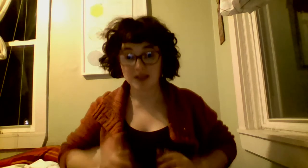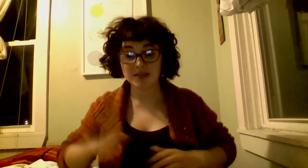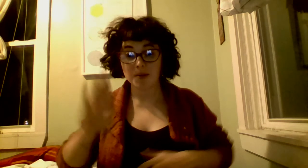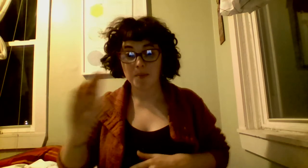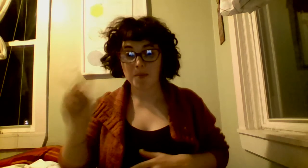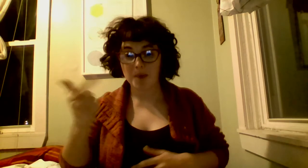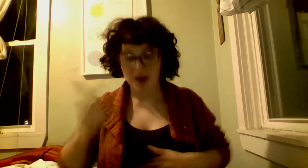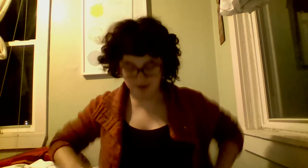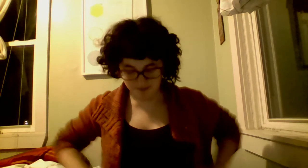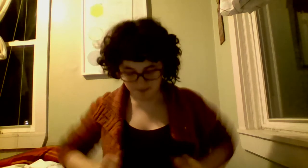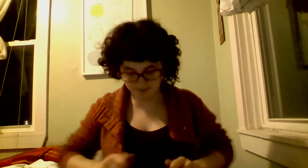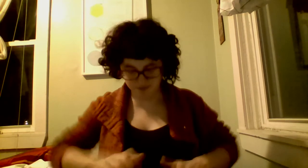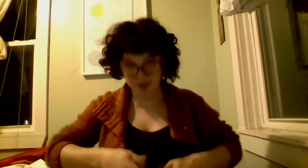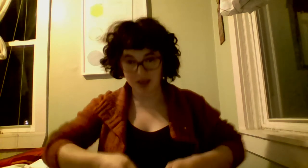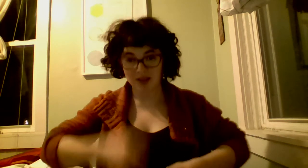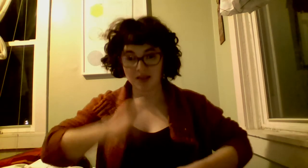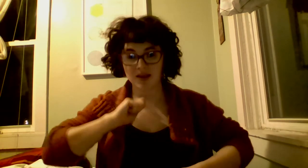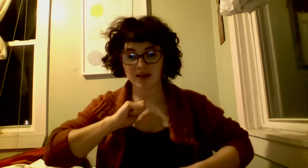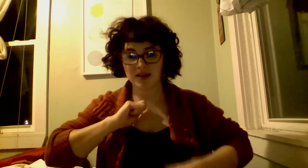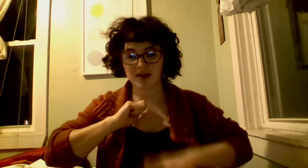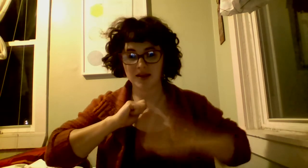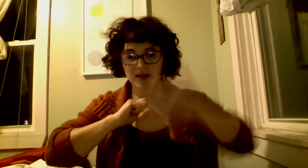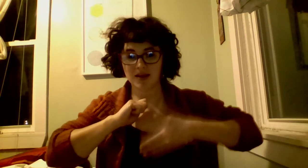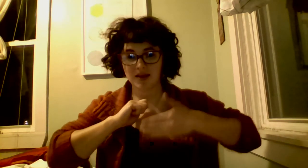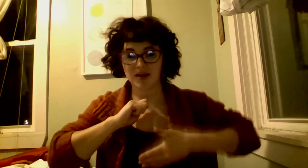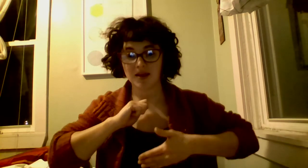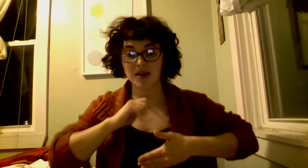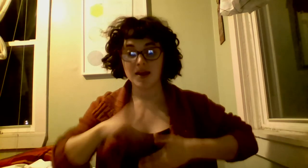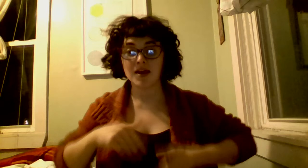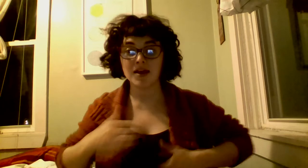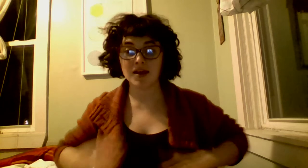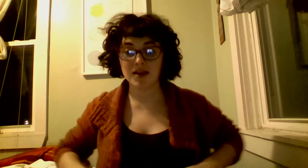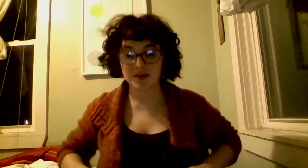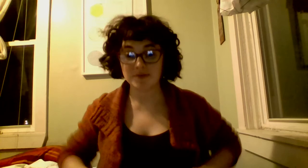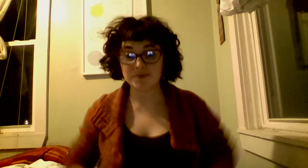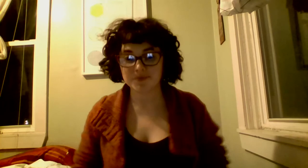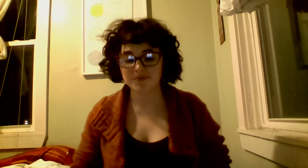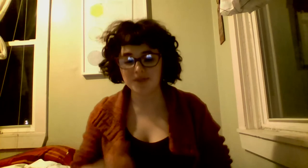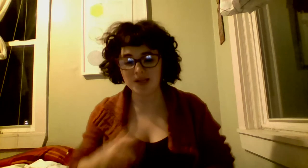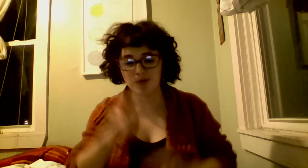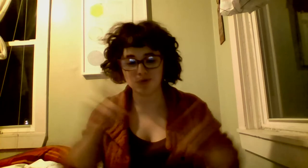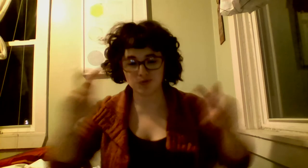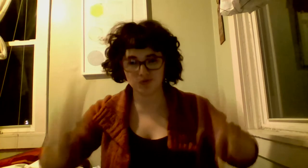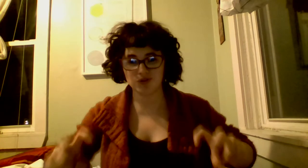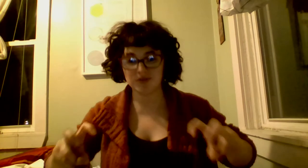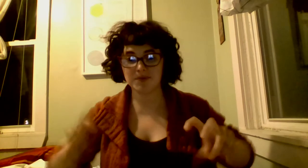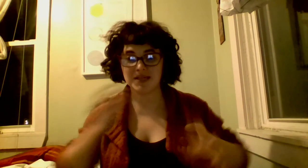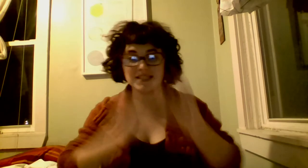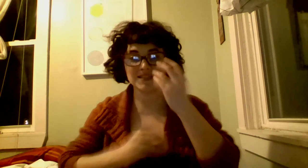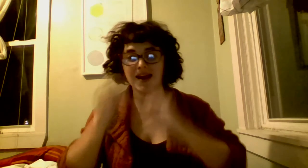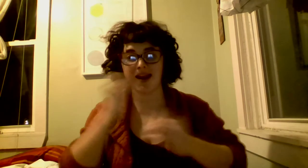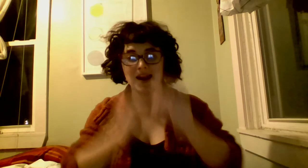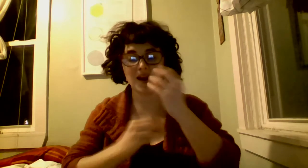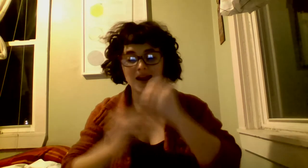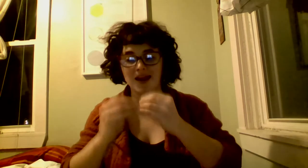ate, and they ate, and they ate. And after a little while, instead of the food going in his mouth, he opened the pack and